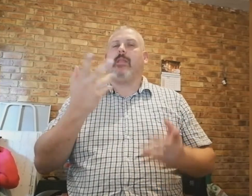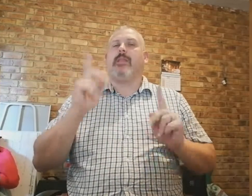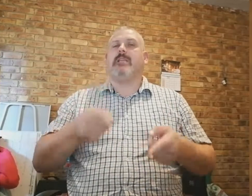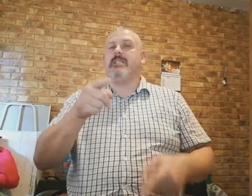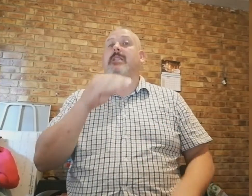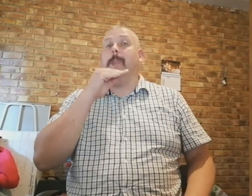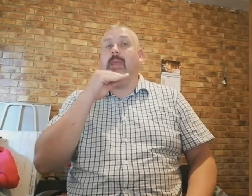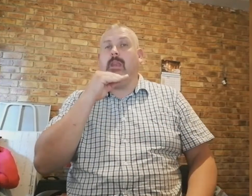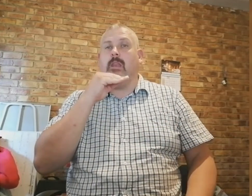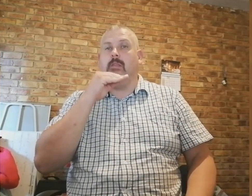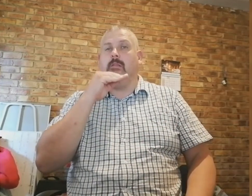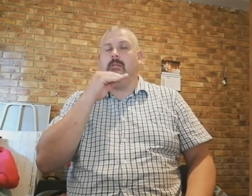What does this mean?